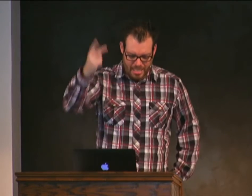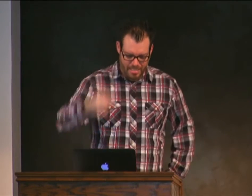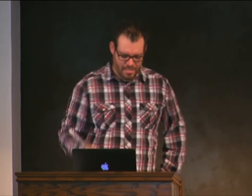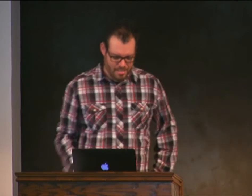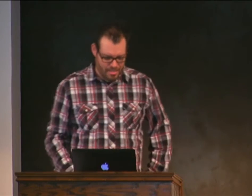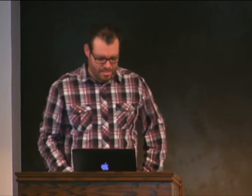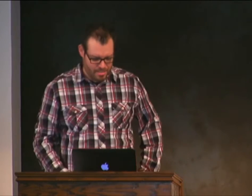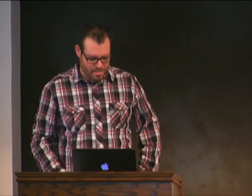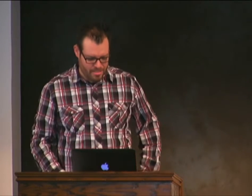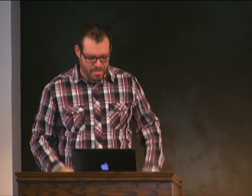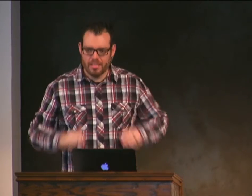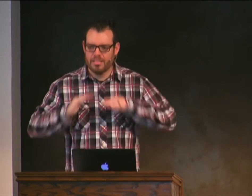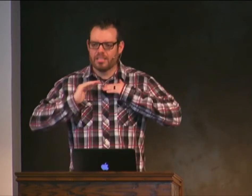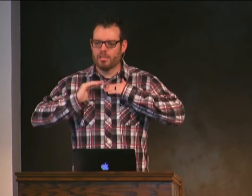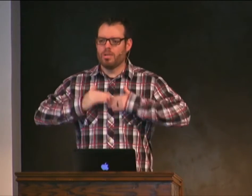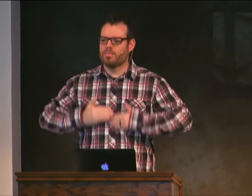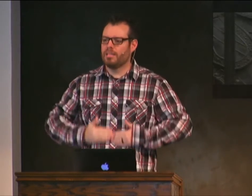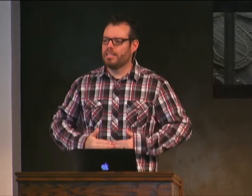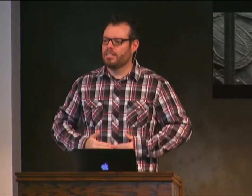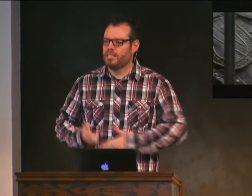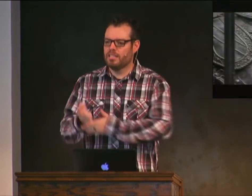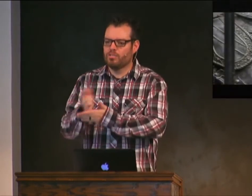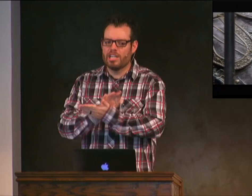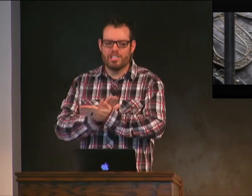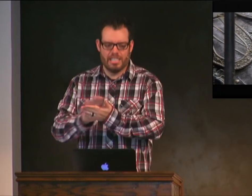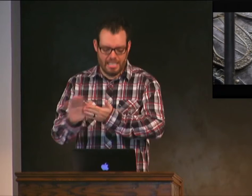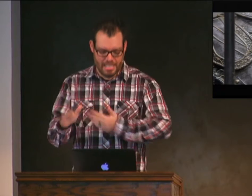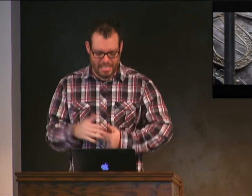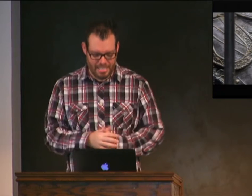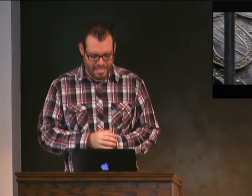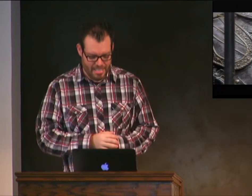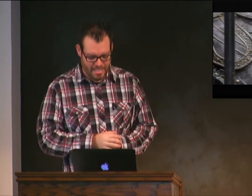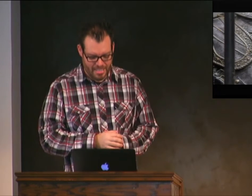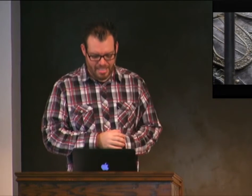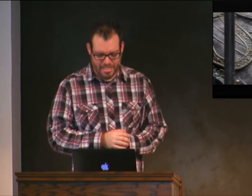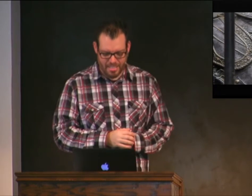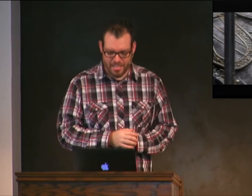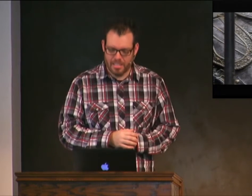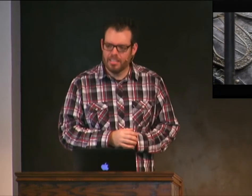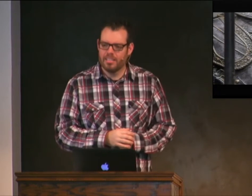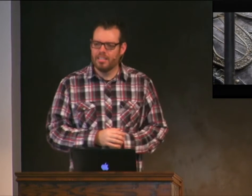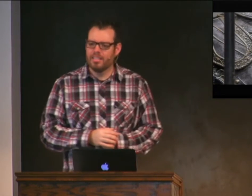The second, the breastplate of righteousness.